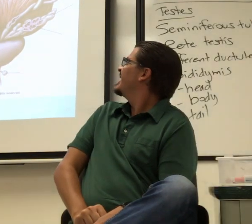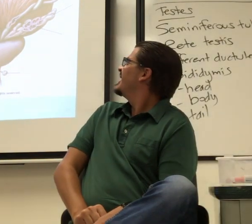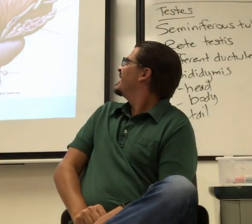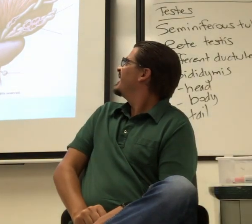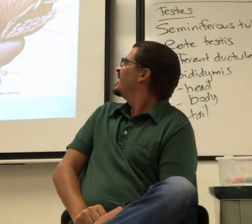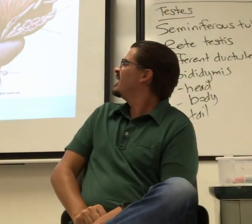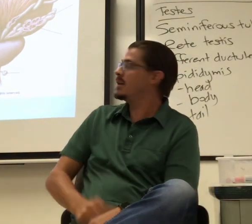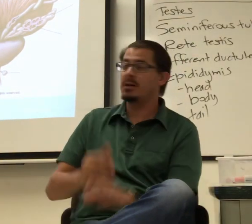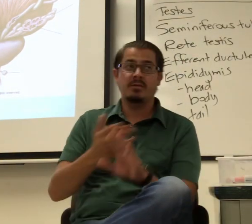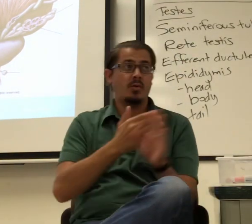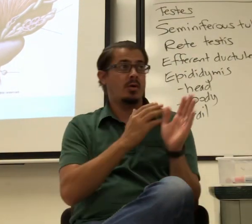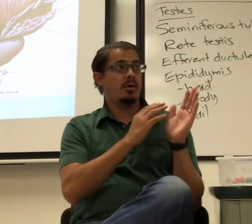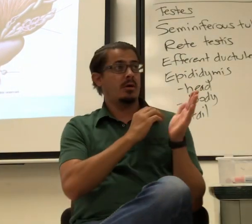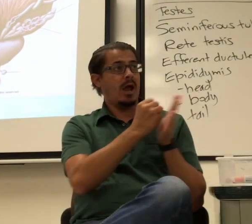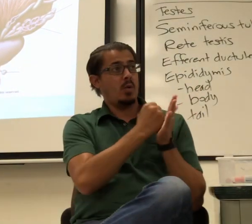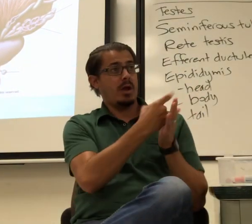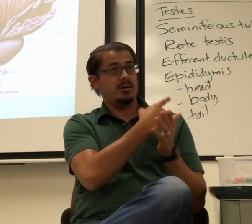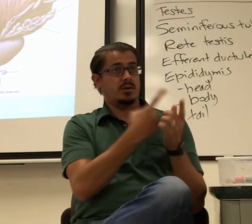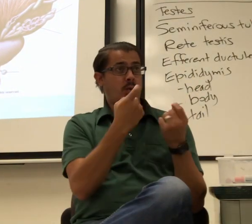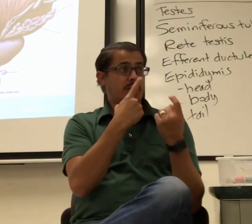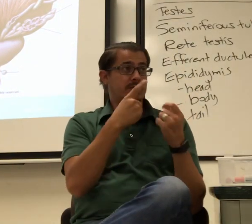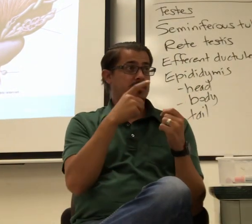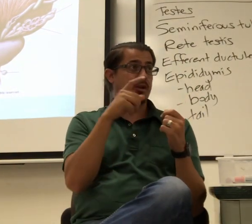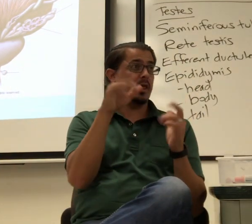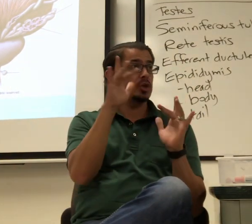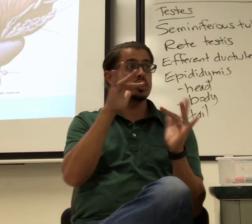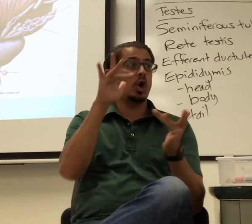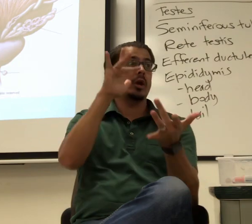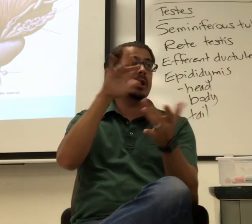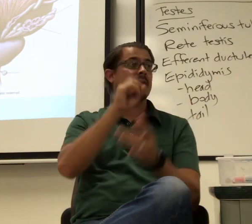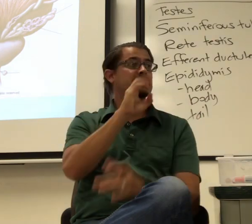Now before I erase this, you have any questions on the journey of sperm?